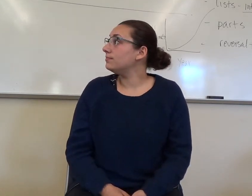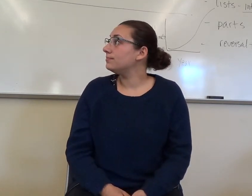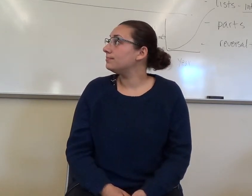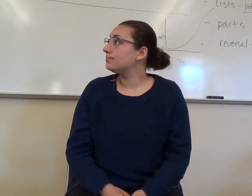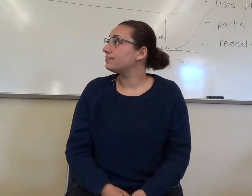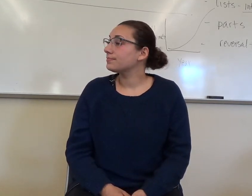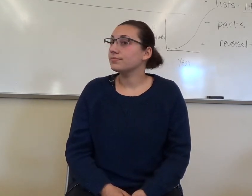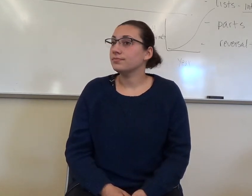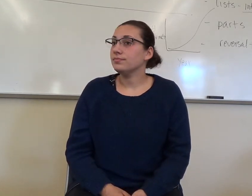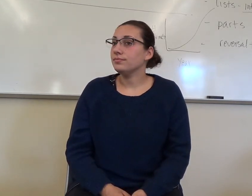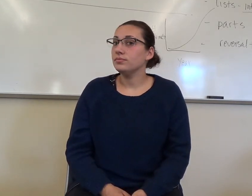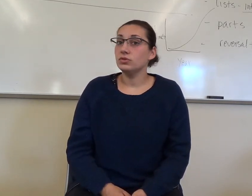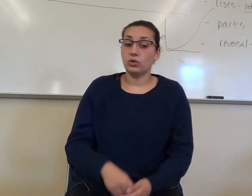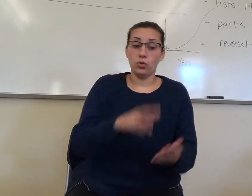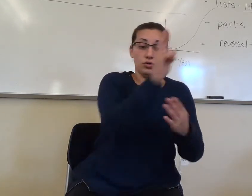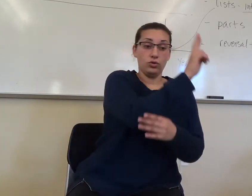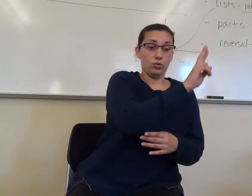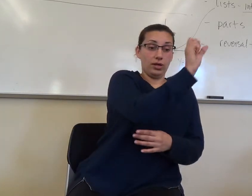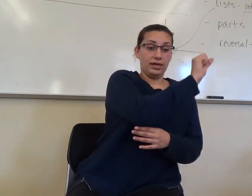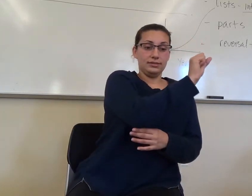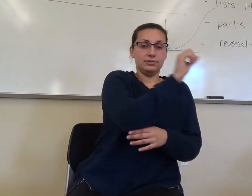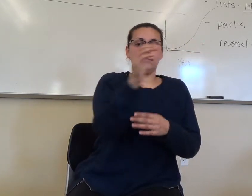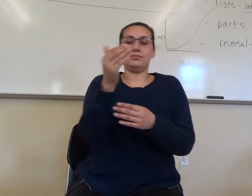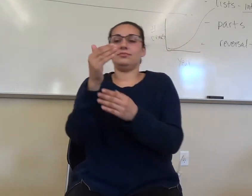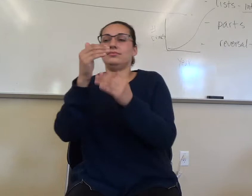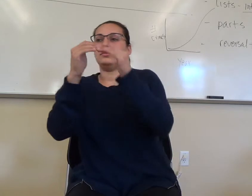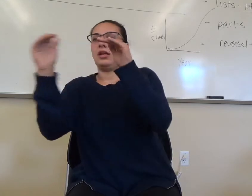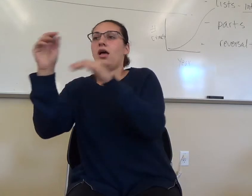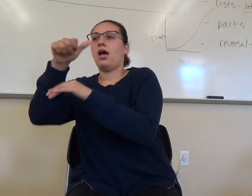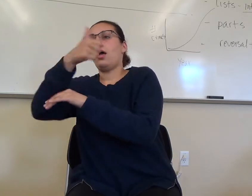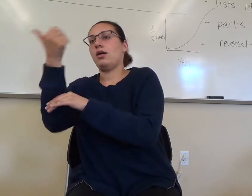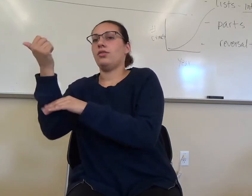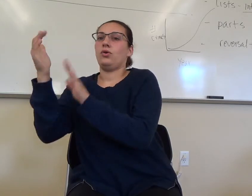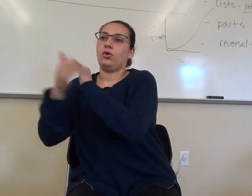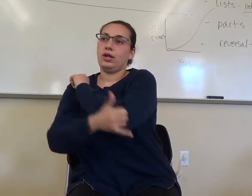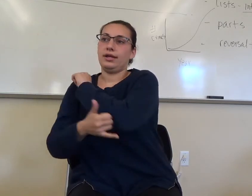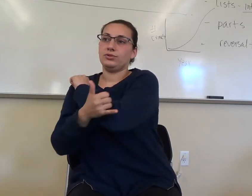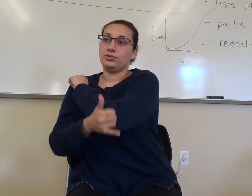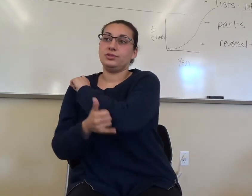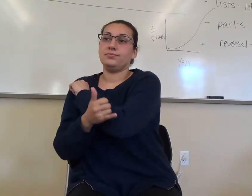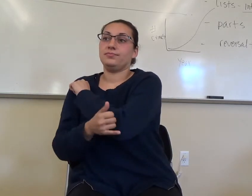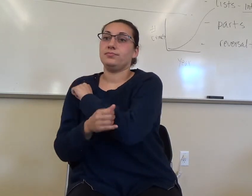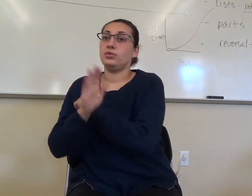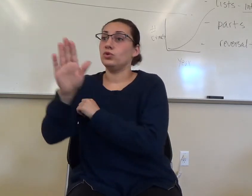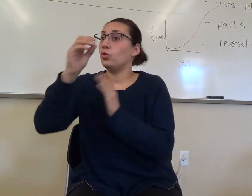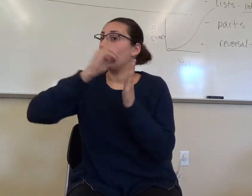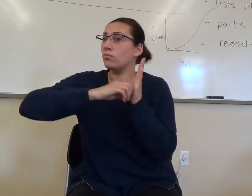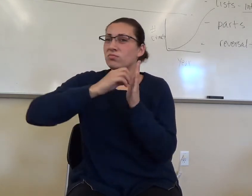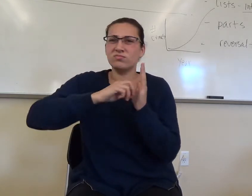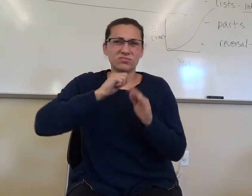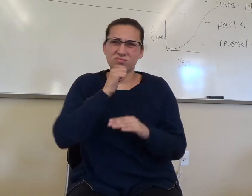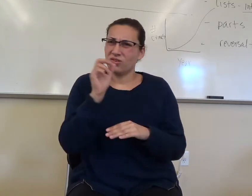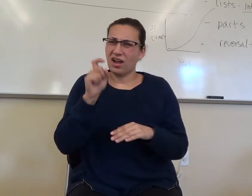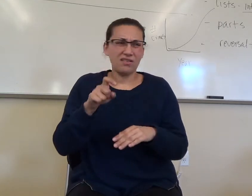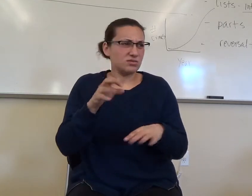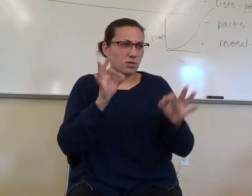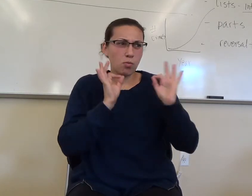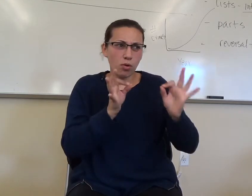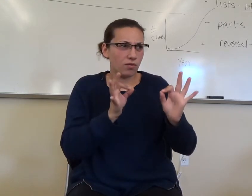And this is what you kind of want to do. Again, your annotation doesn't have to be perfect. If it doesn't turn out to